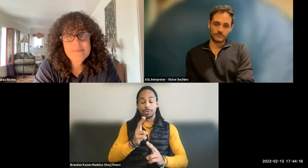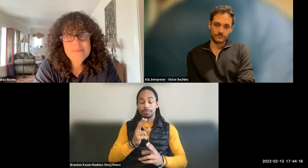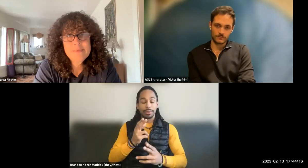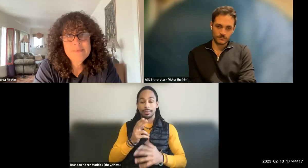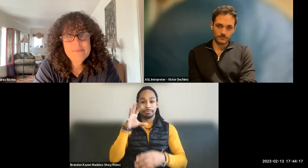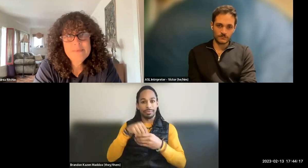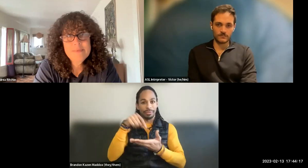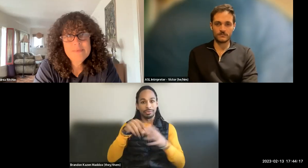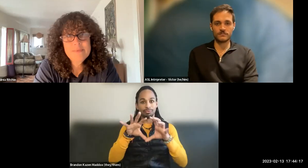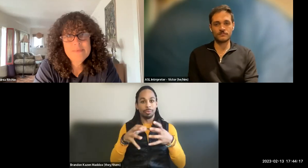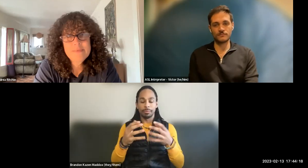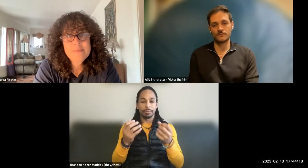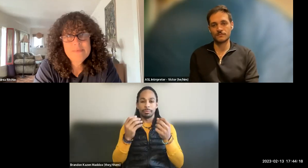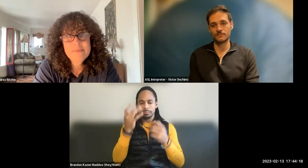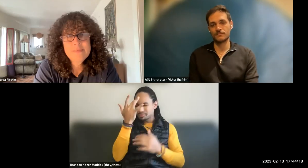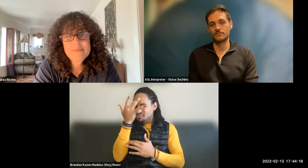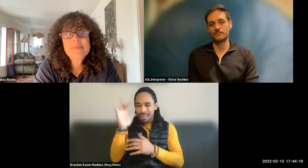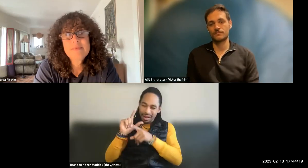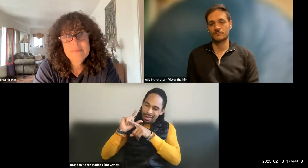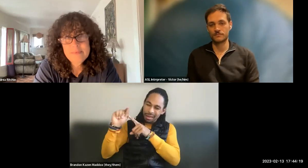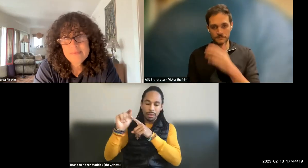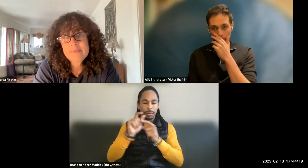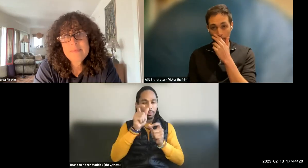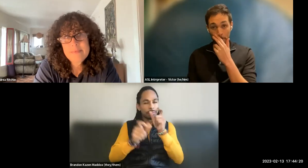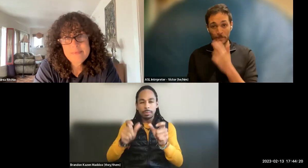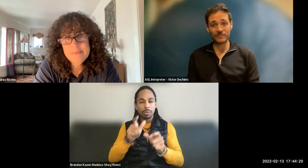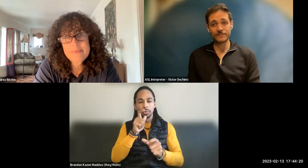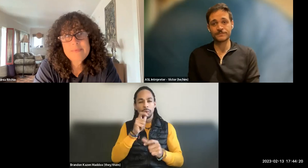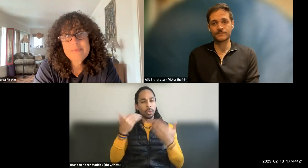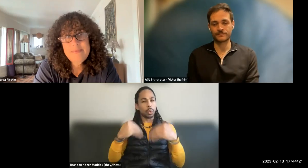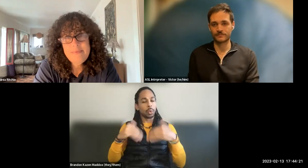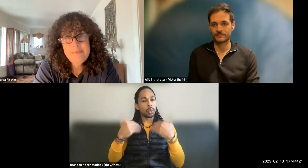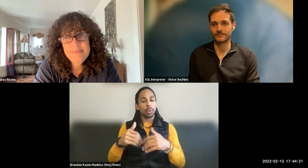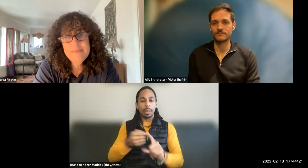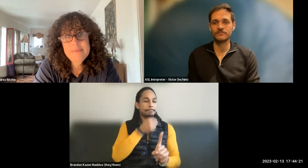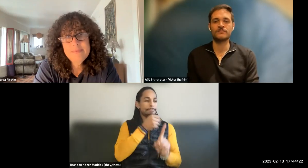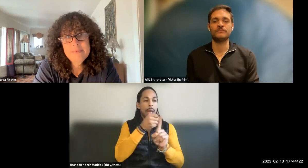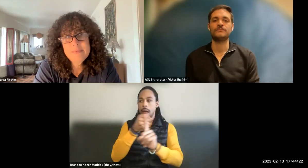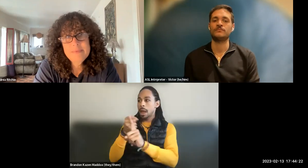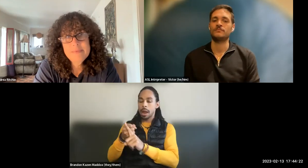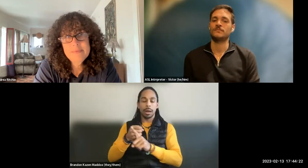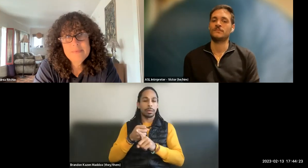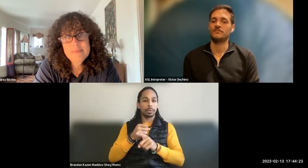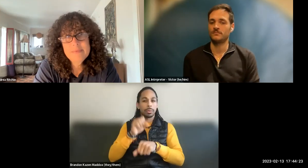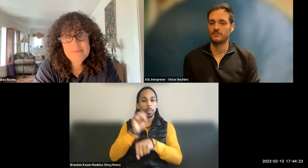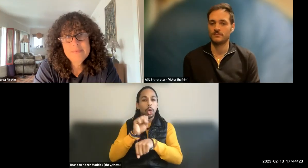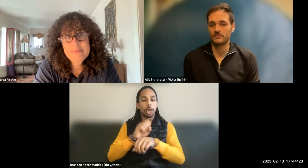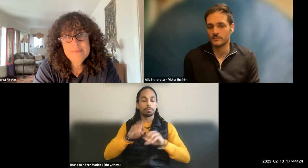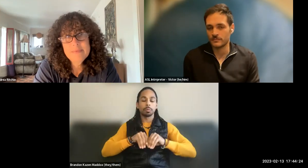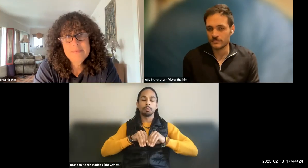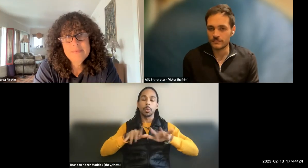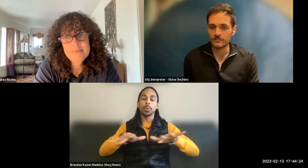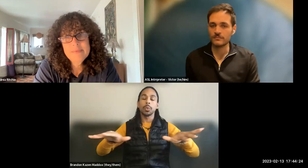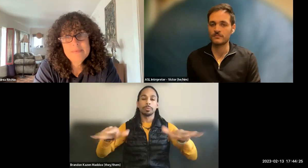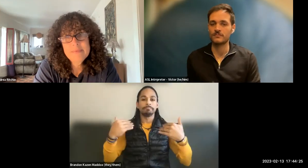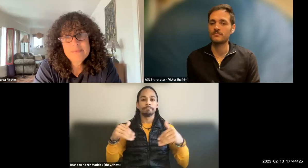here alongside, because I've learned so much from each of them and in their work as well. So the concept of soft